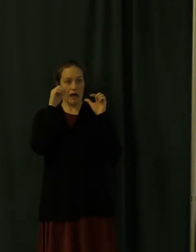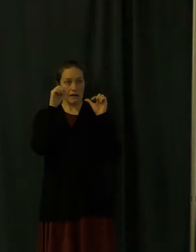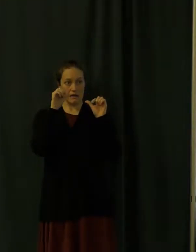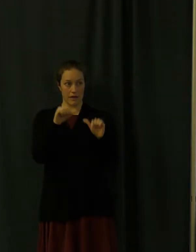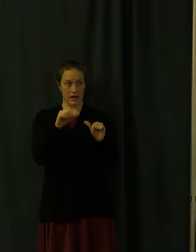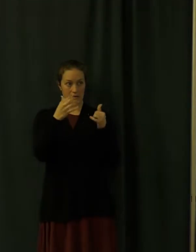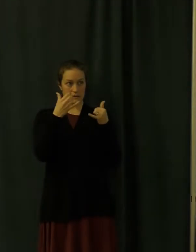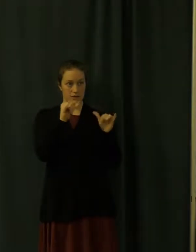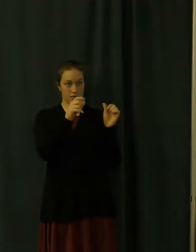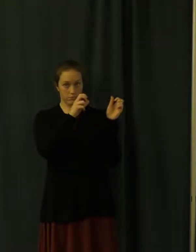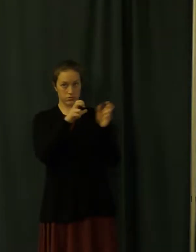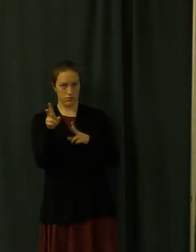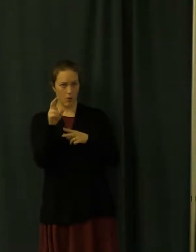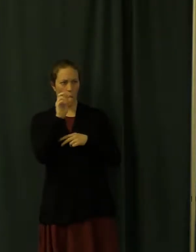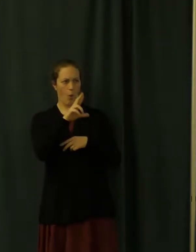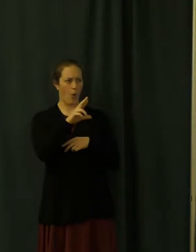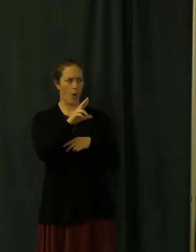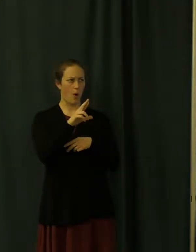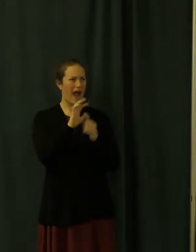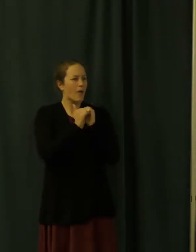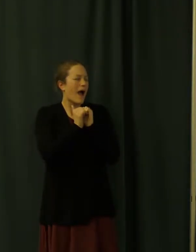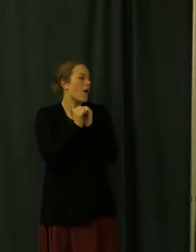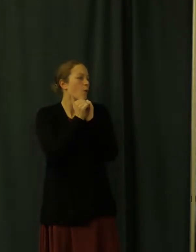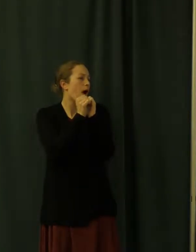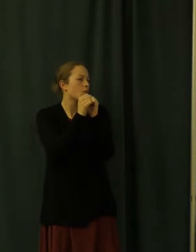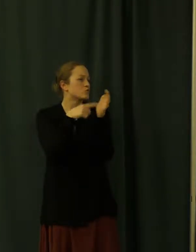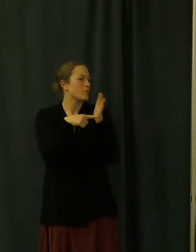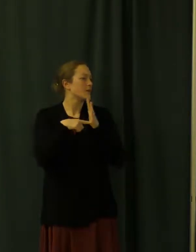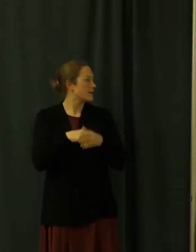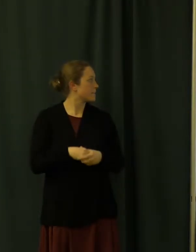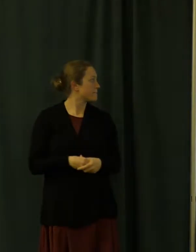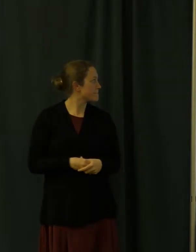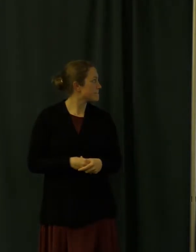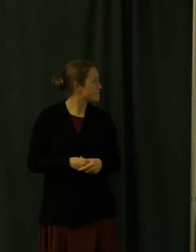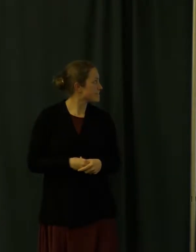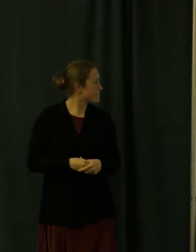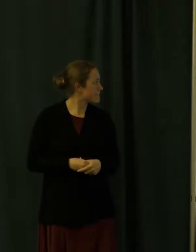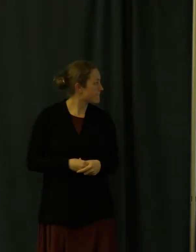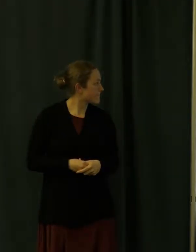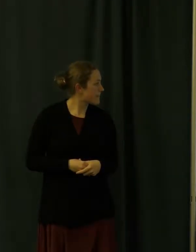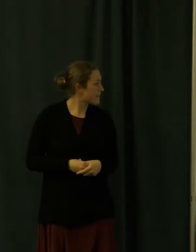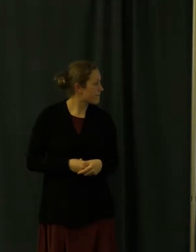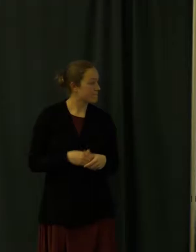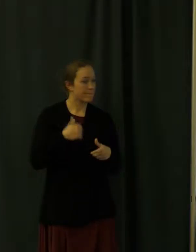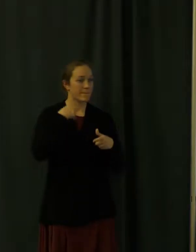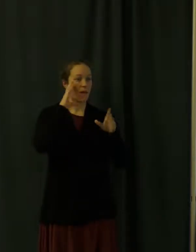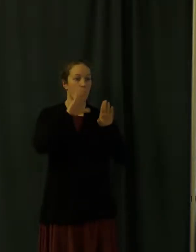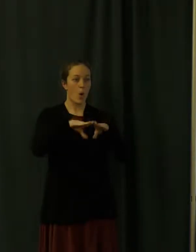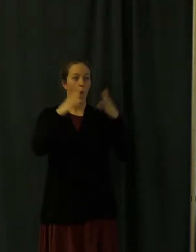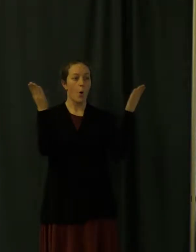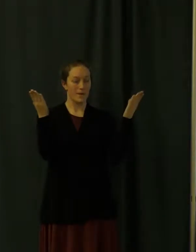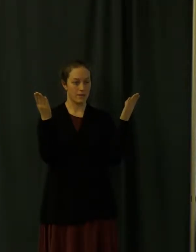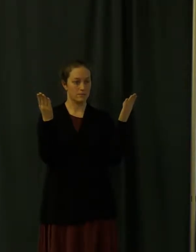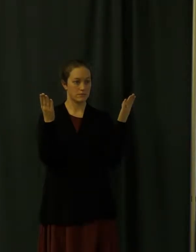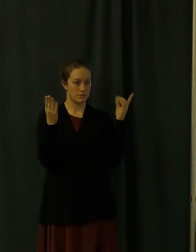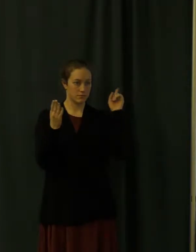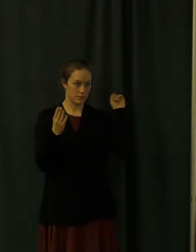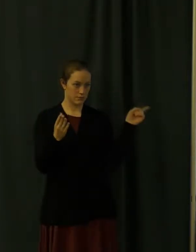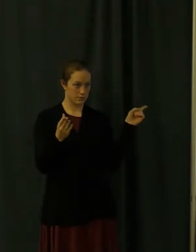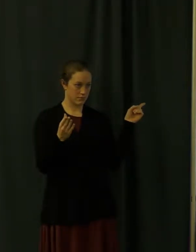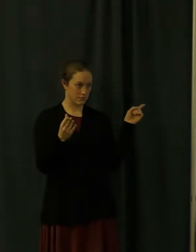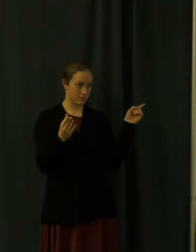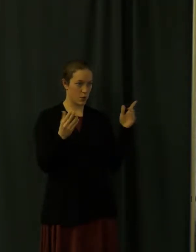me Microsoft show you. document, it's easier, like, and then I cut them all apart and maybe not change it. So I'm going to open just a blank slideshow. Gotcha.